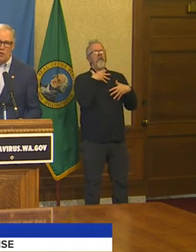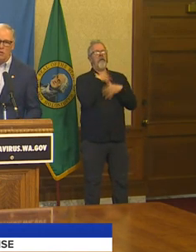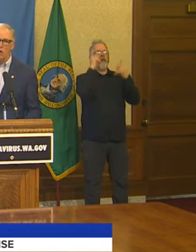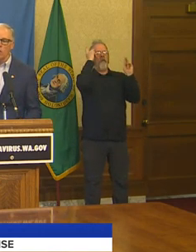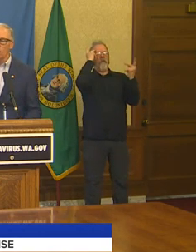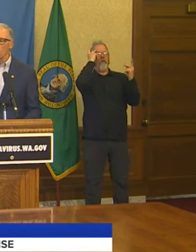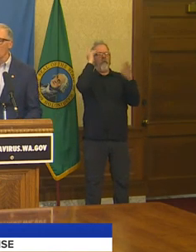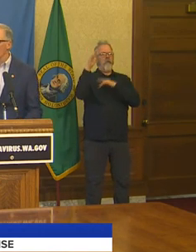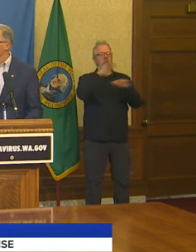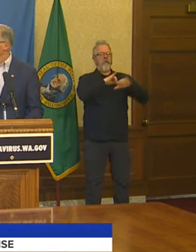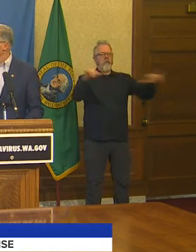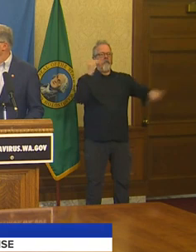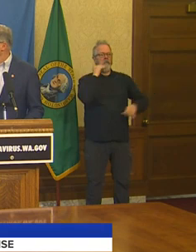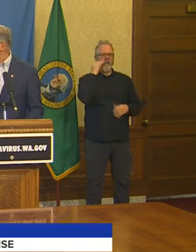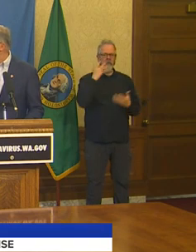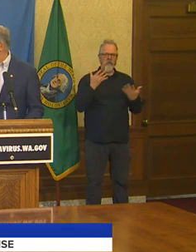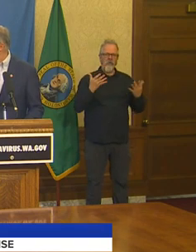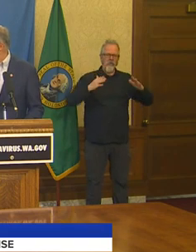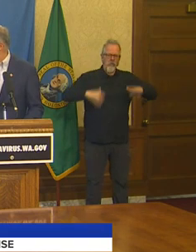similar situation that we were